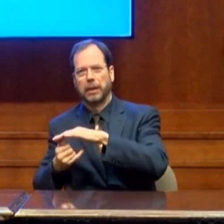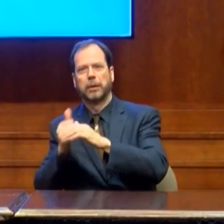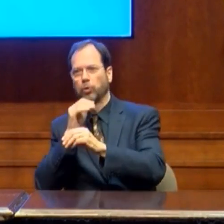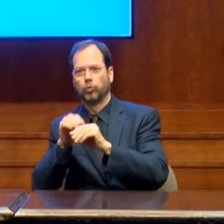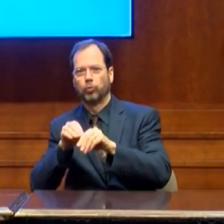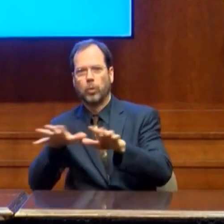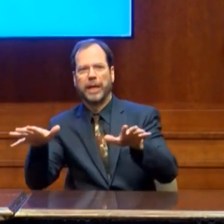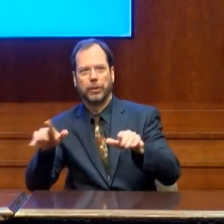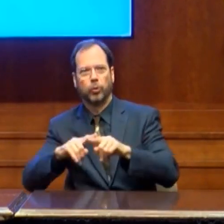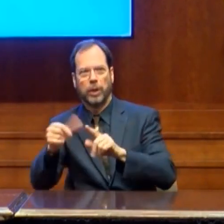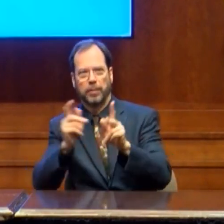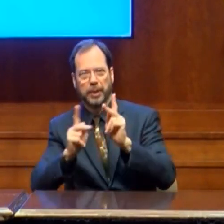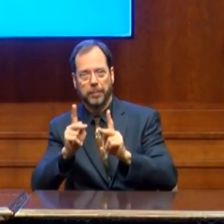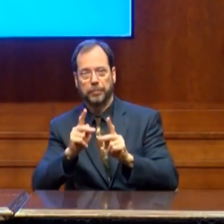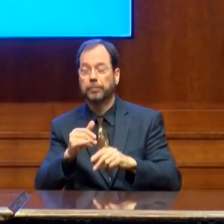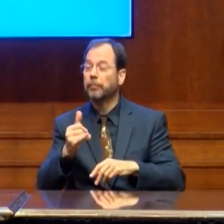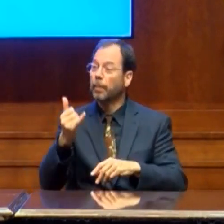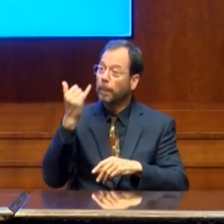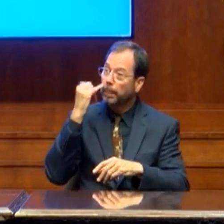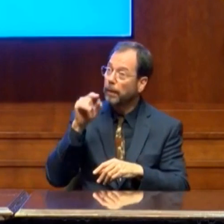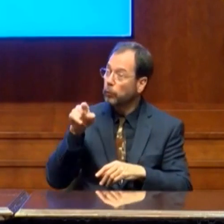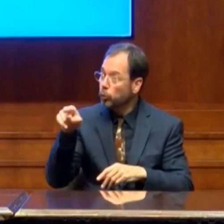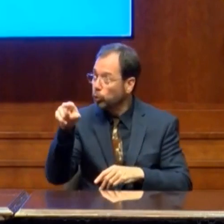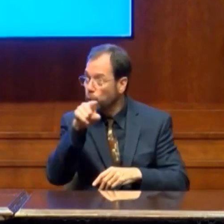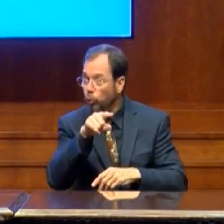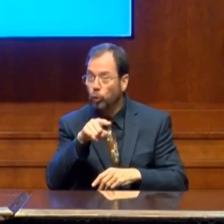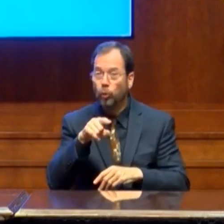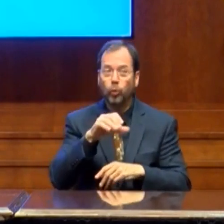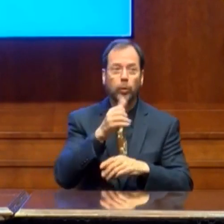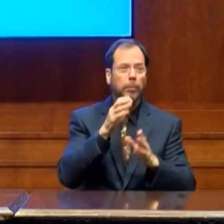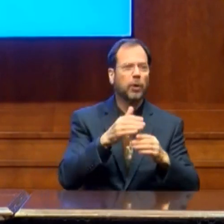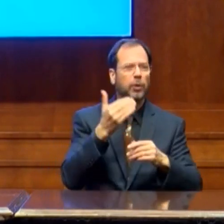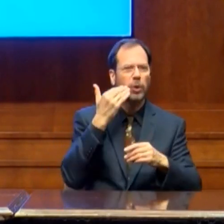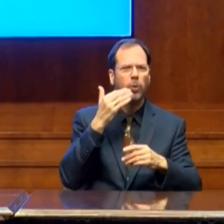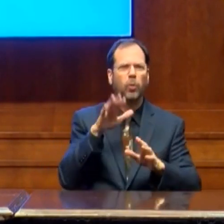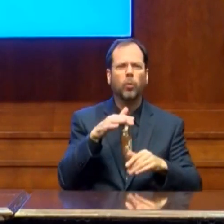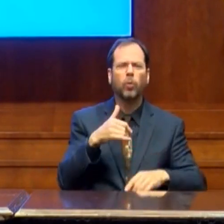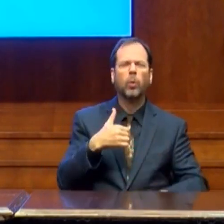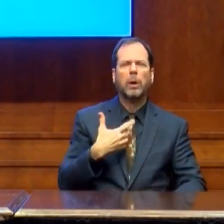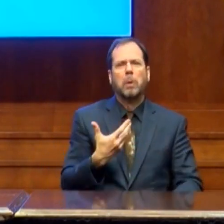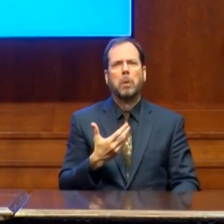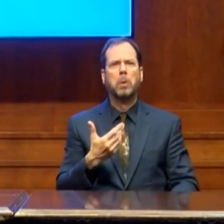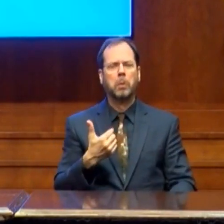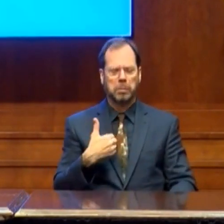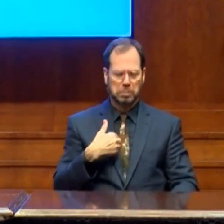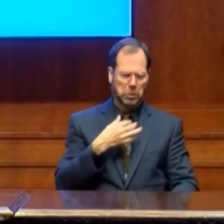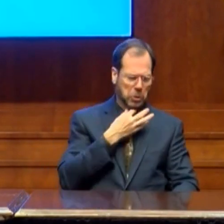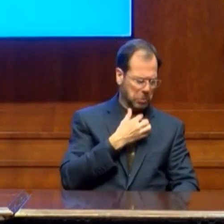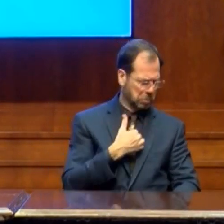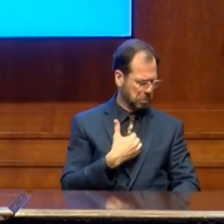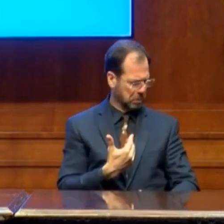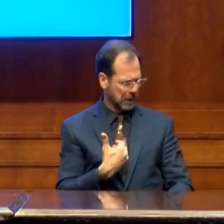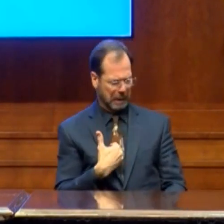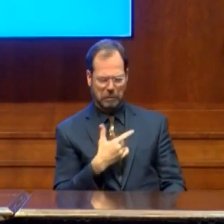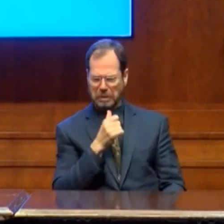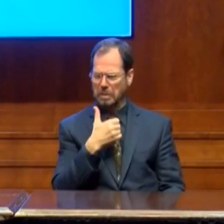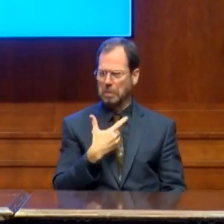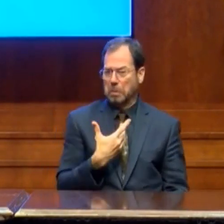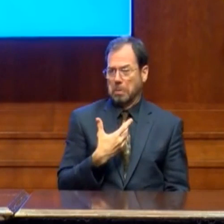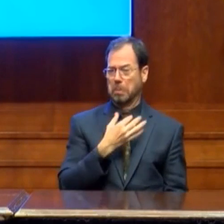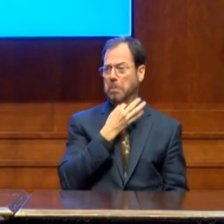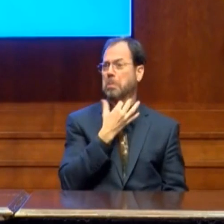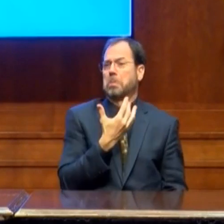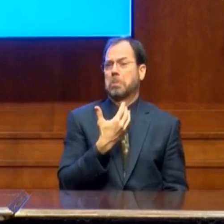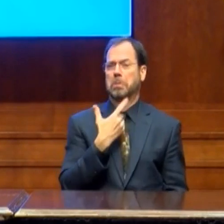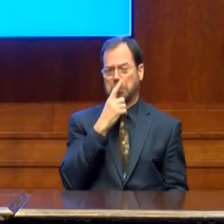so they don't contaminate anybody else. If you are someone who has no symptoms, like, I'm curious if I may have COVID-19, let me go check it